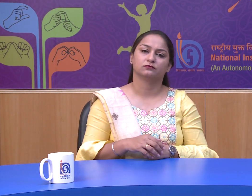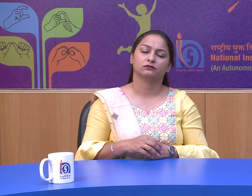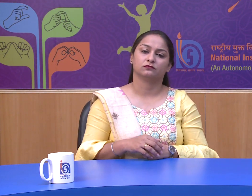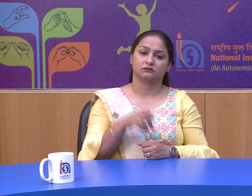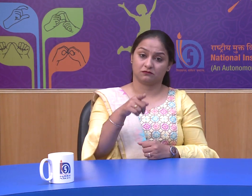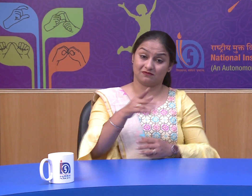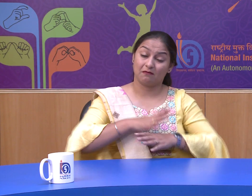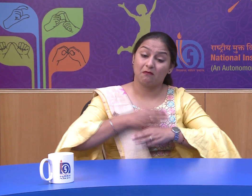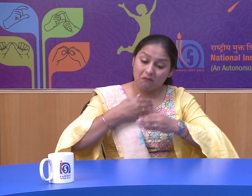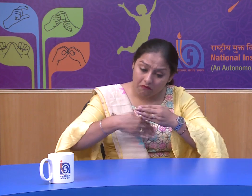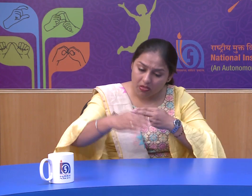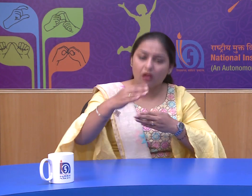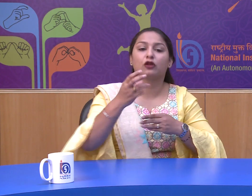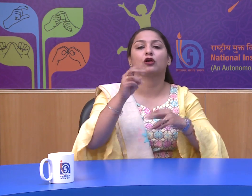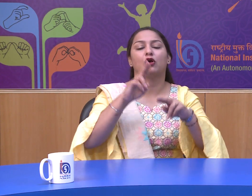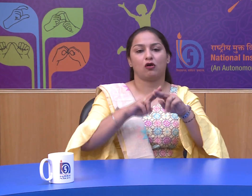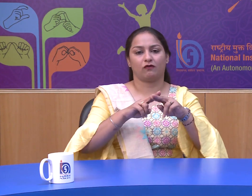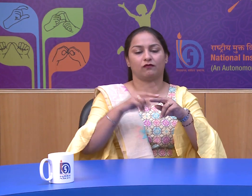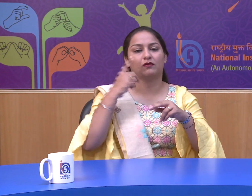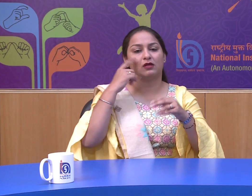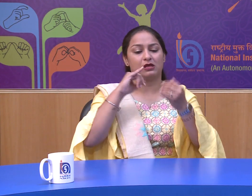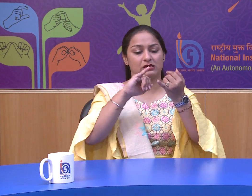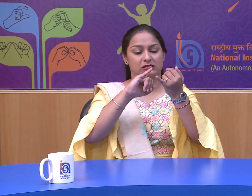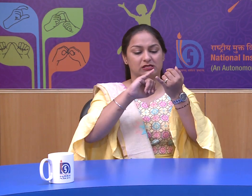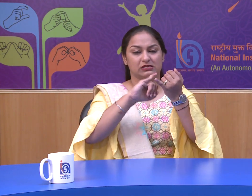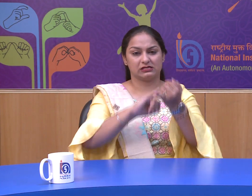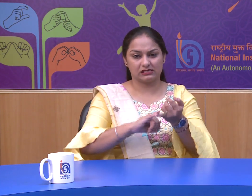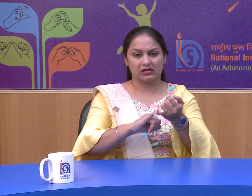the beginning of Saka era,